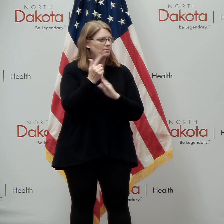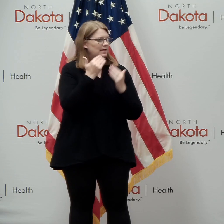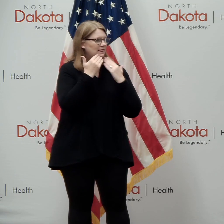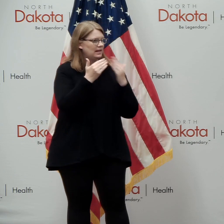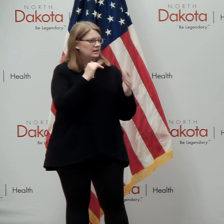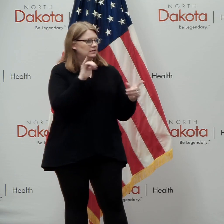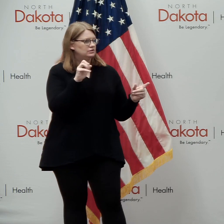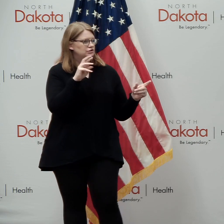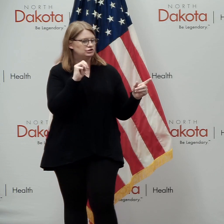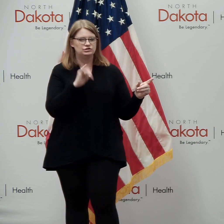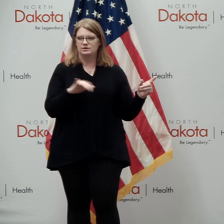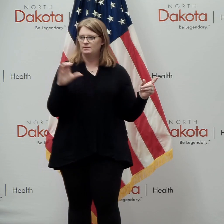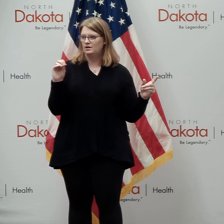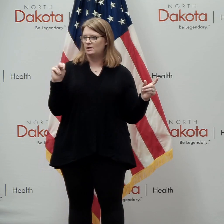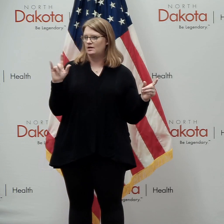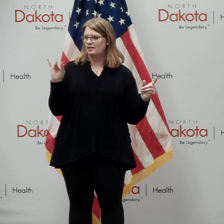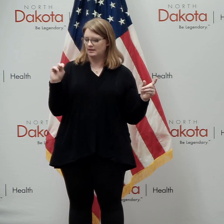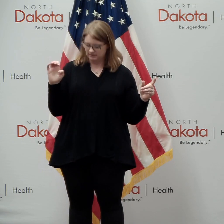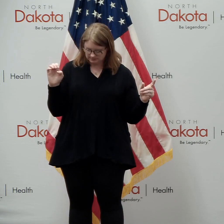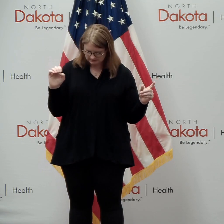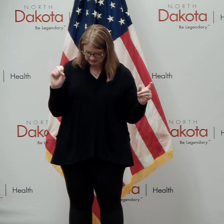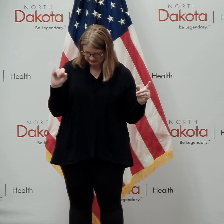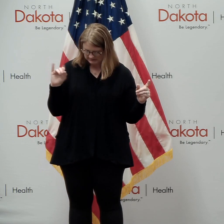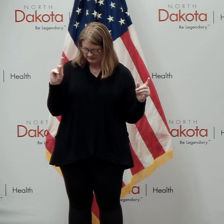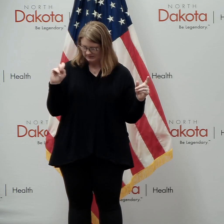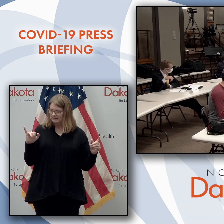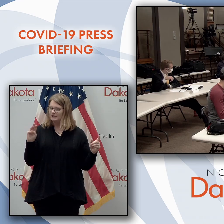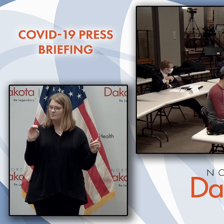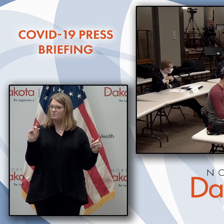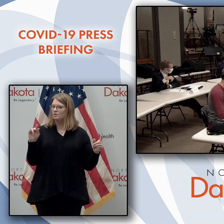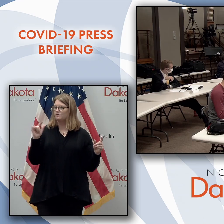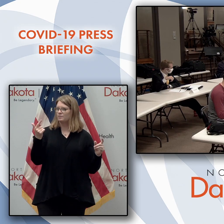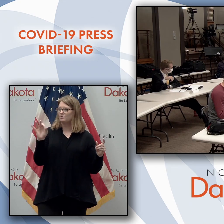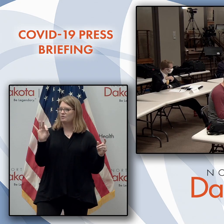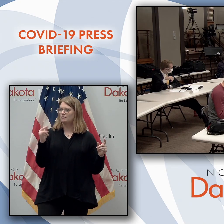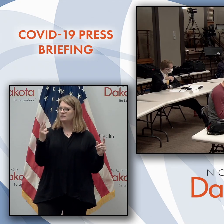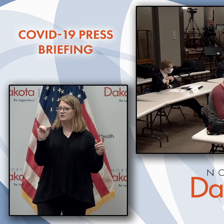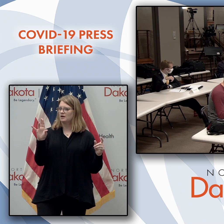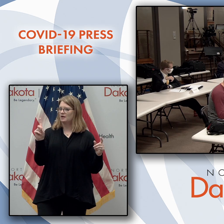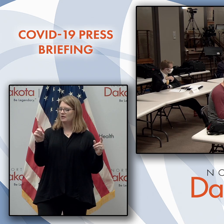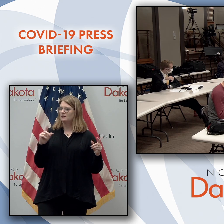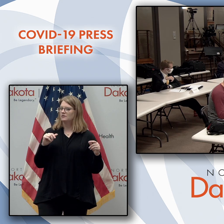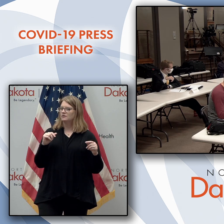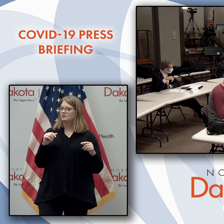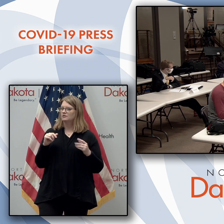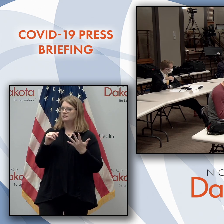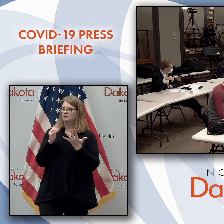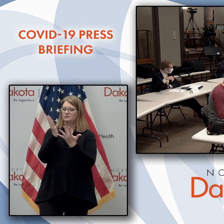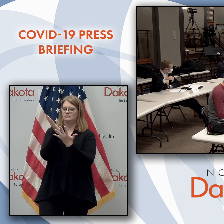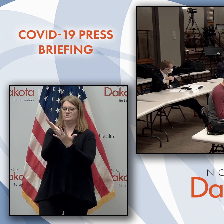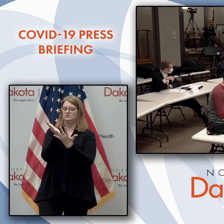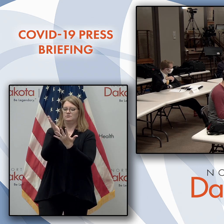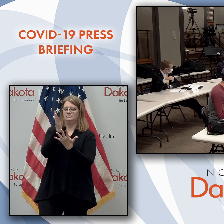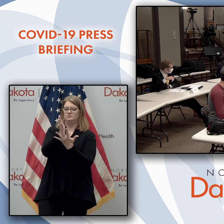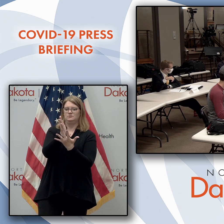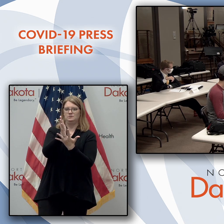Jeremy. Going online. Sydney Mook with the Grand Forks Herald. What does the bump up in risk levels